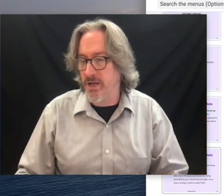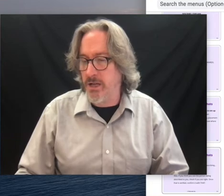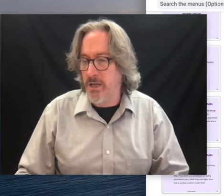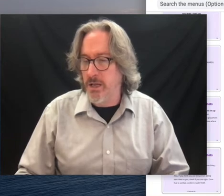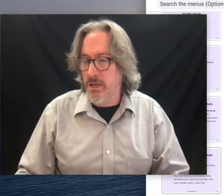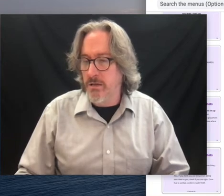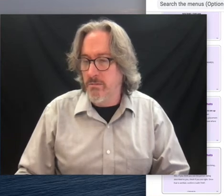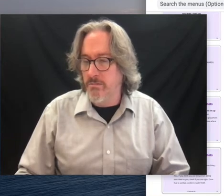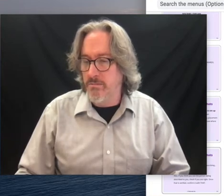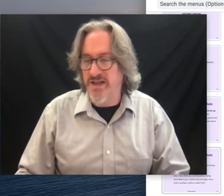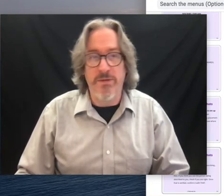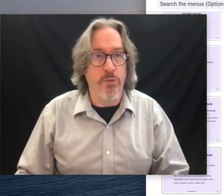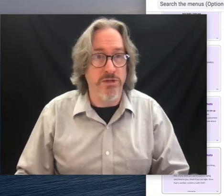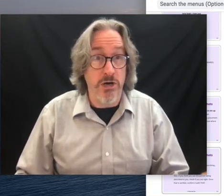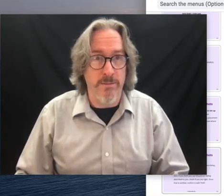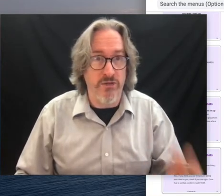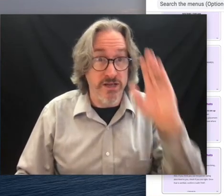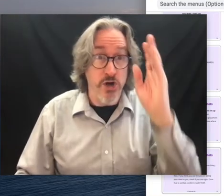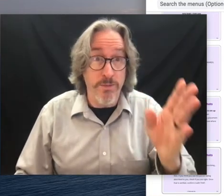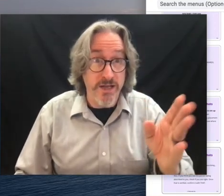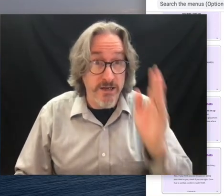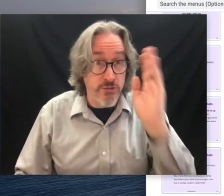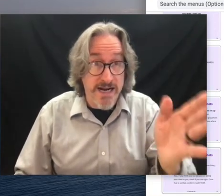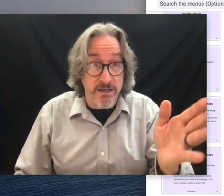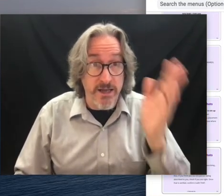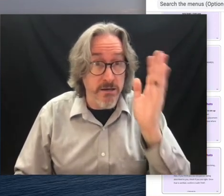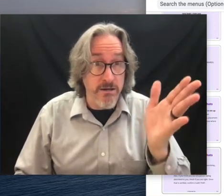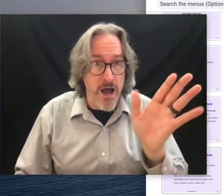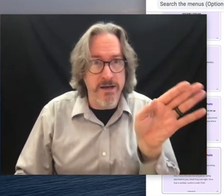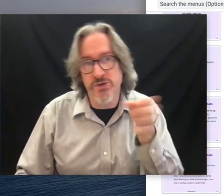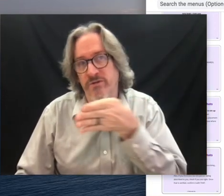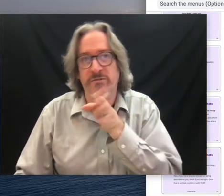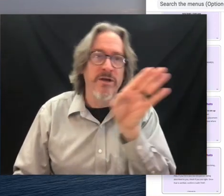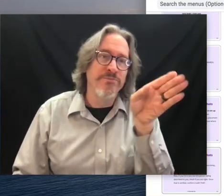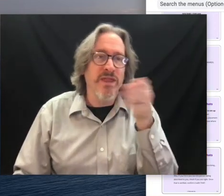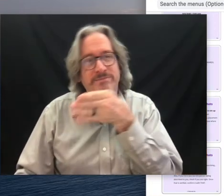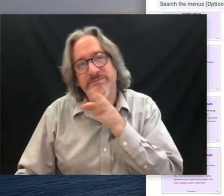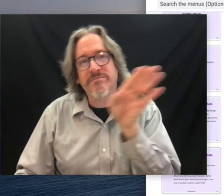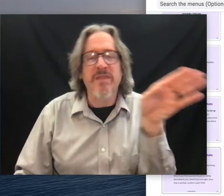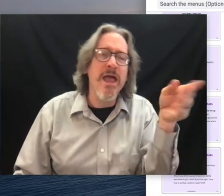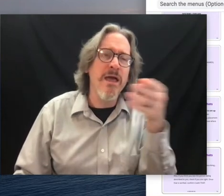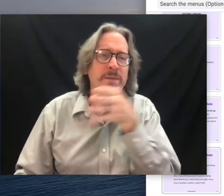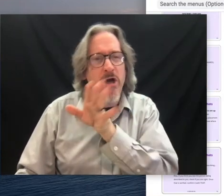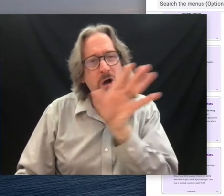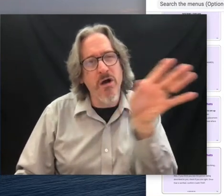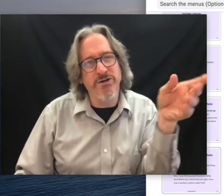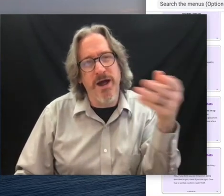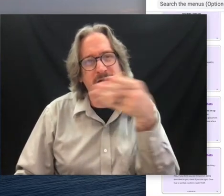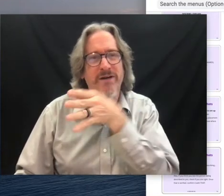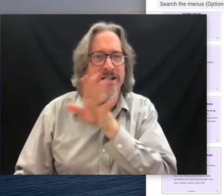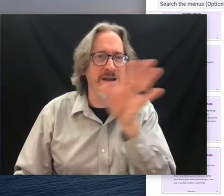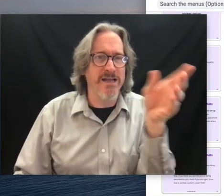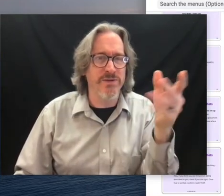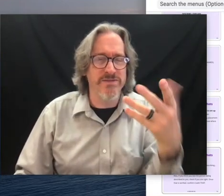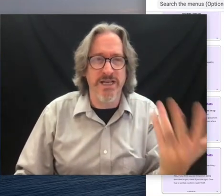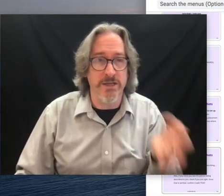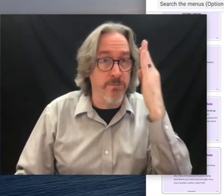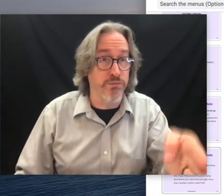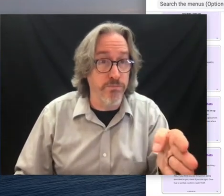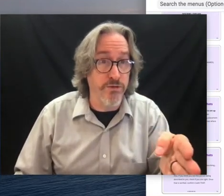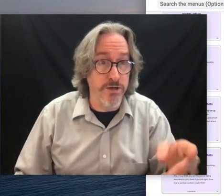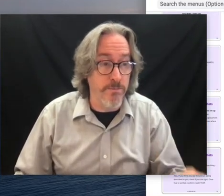that deaf people will talk about things openly and directly, and not sort of hem and haw and try to find a nice way of